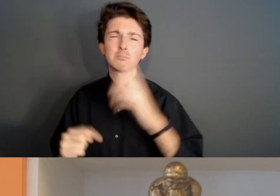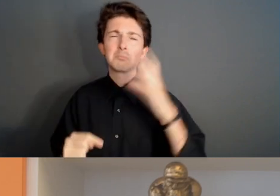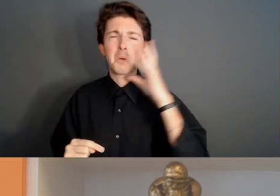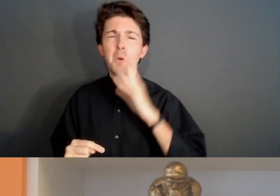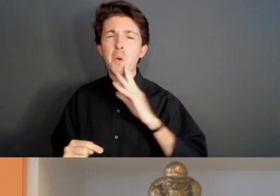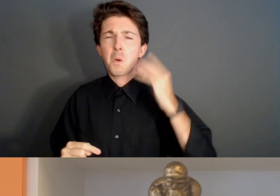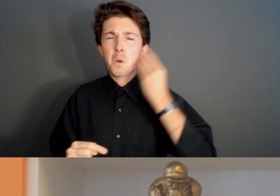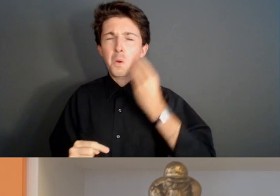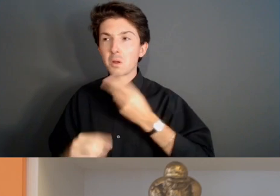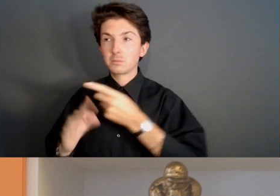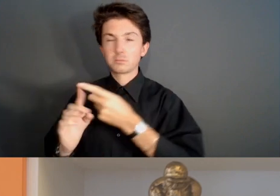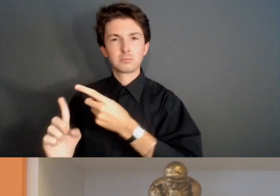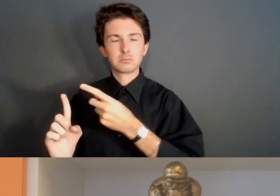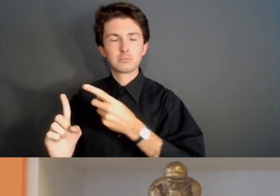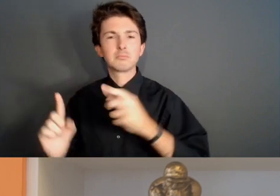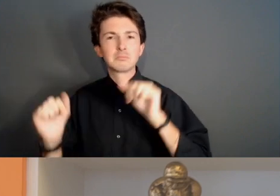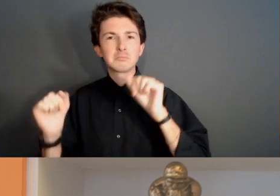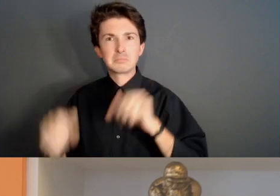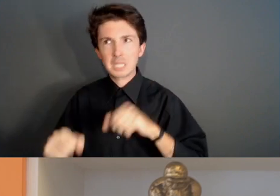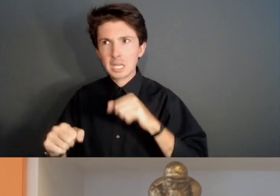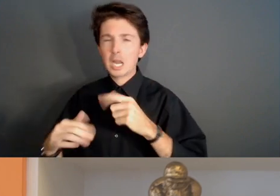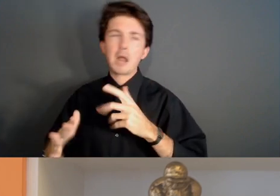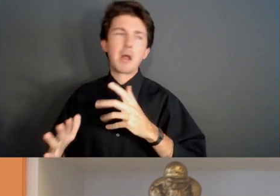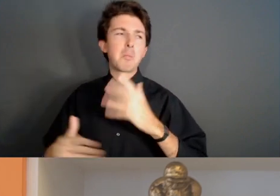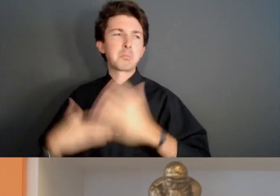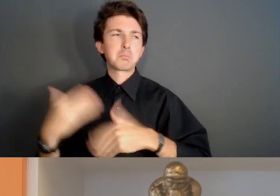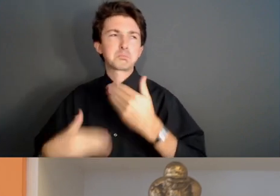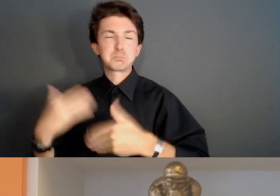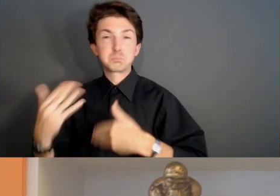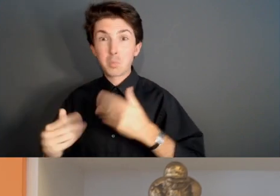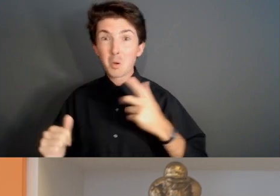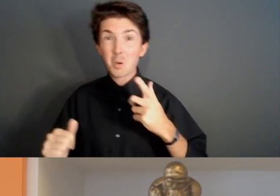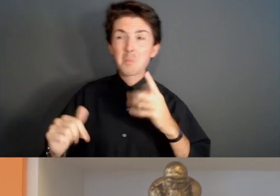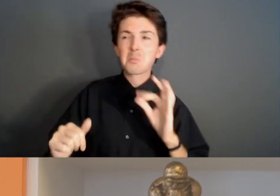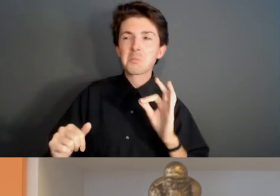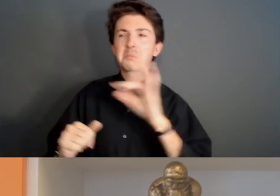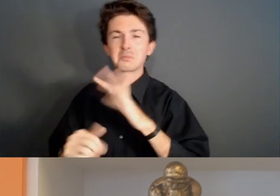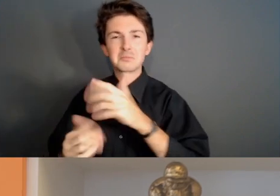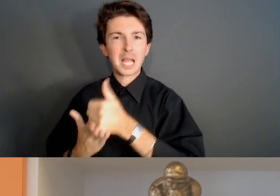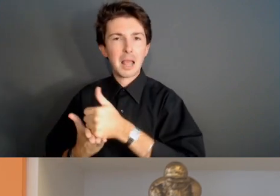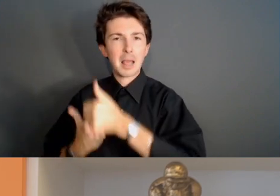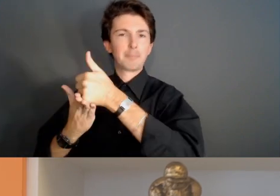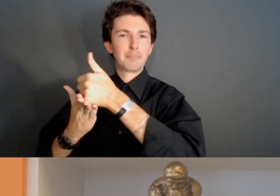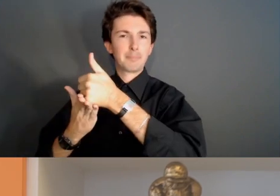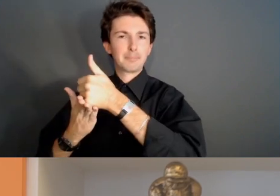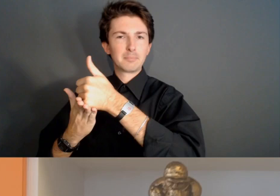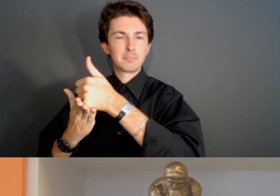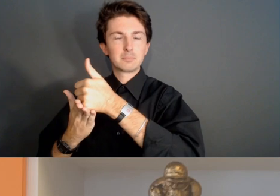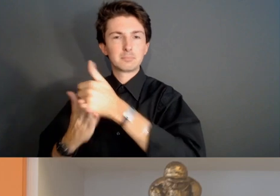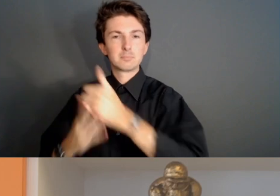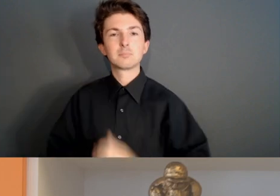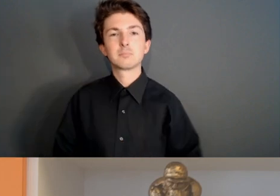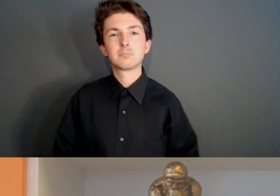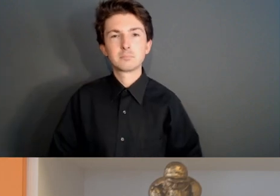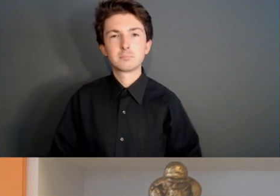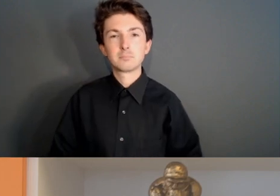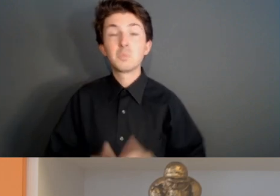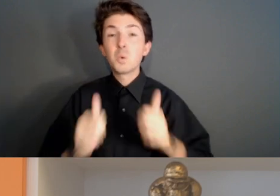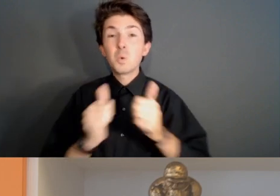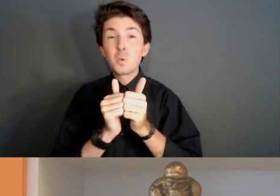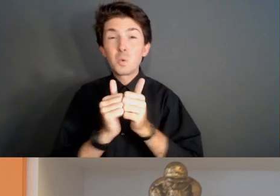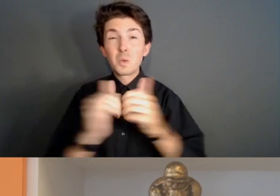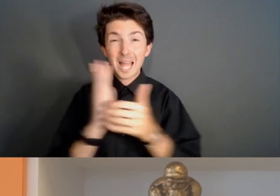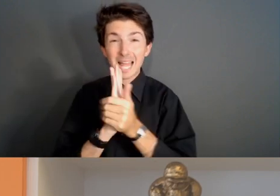disability services as they nurture their equity initiatives. The work we do here at RespectAbility would not be